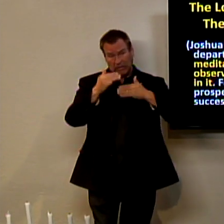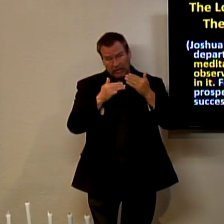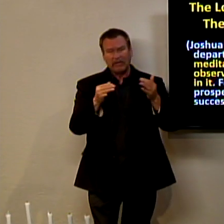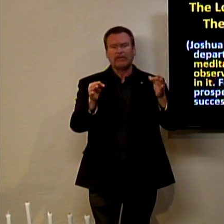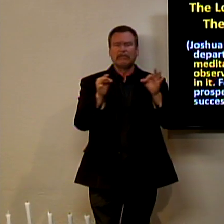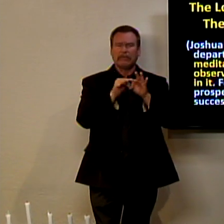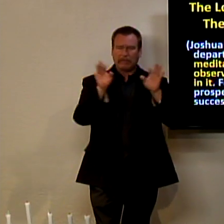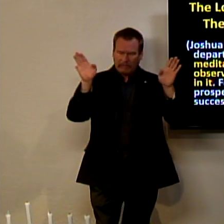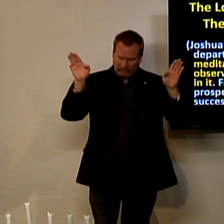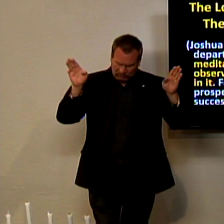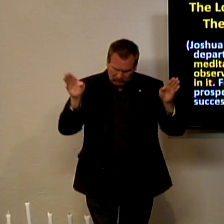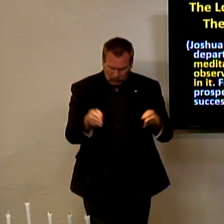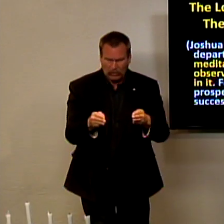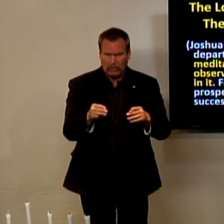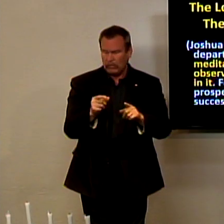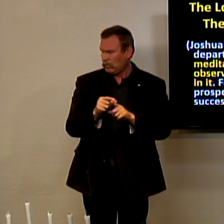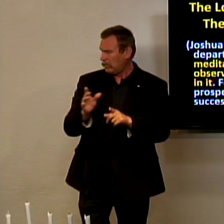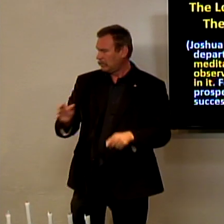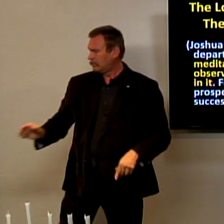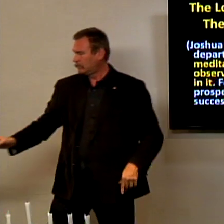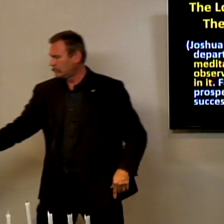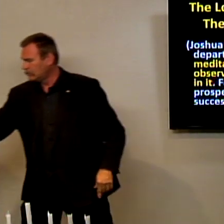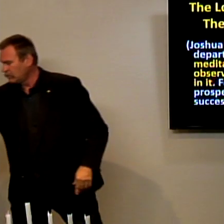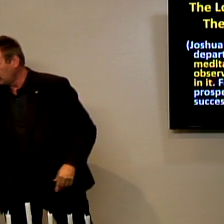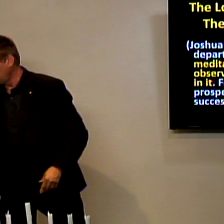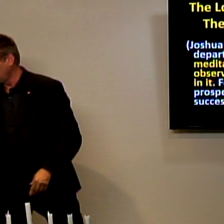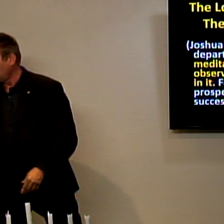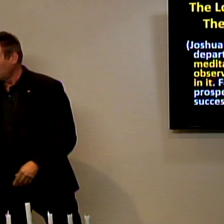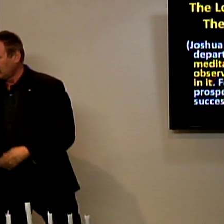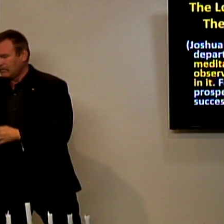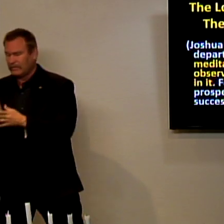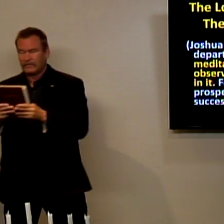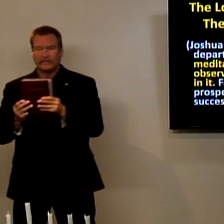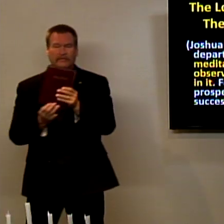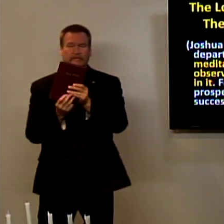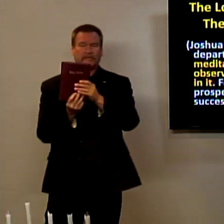As we get ready to have this new generation, to focus on this new generation,